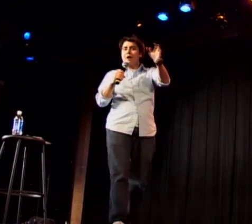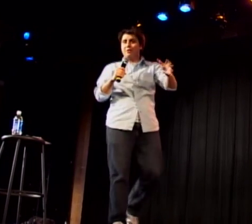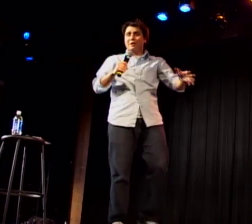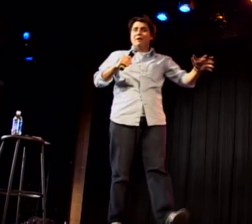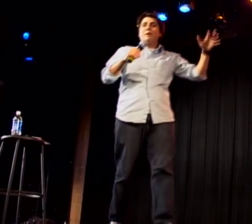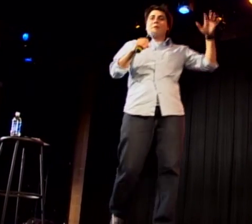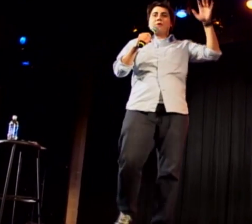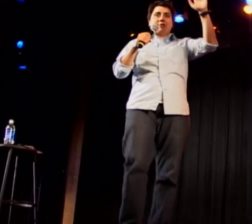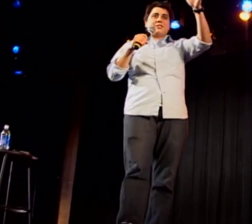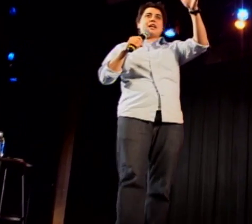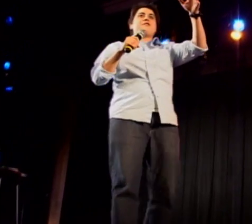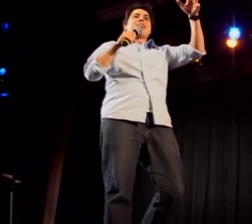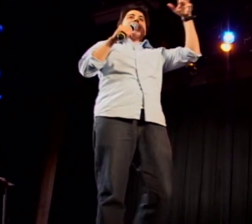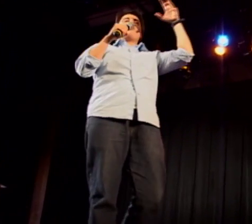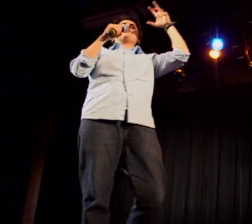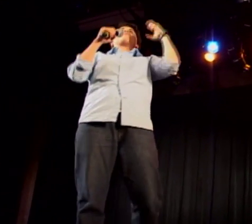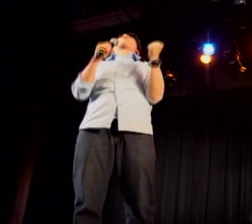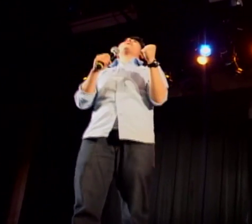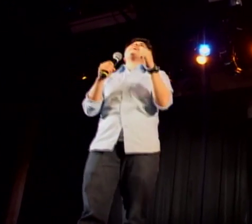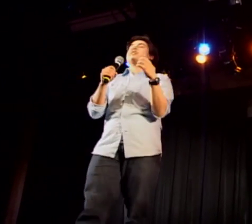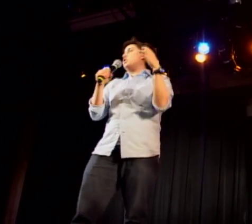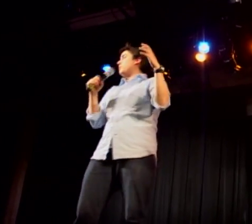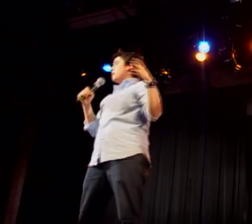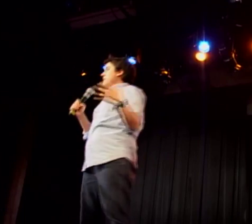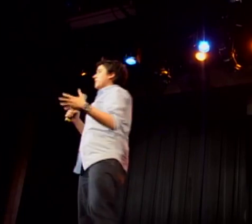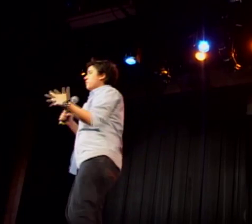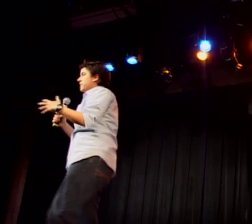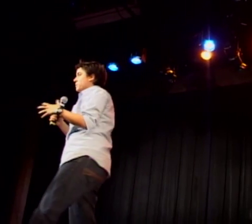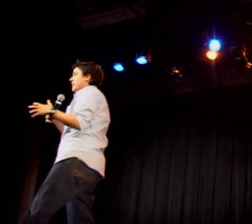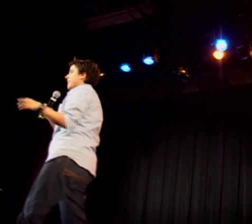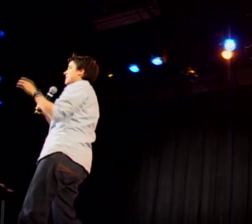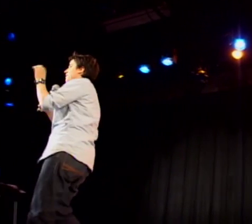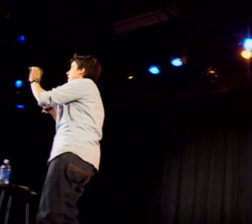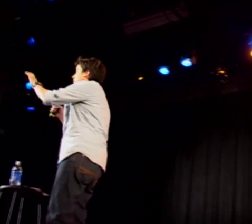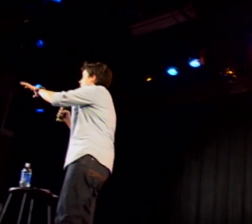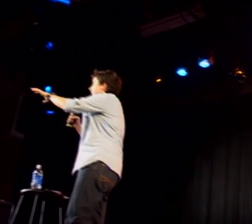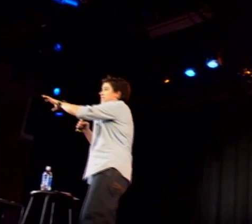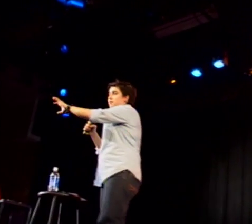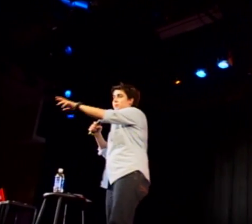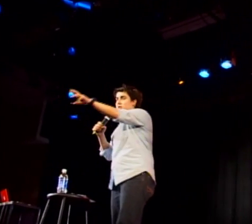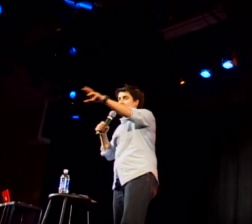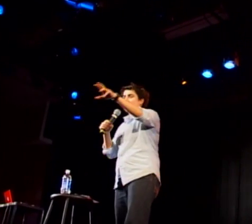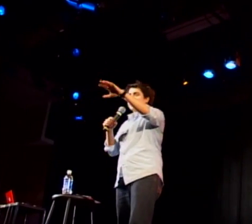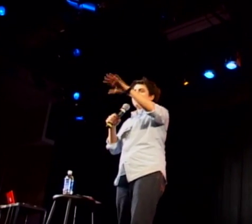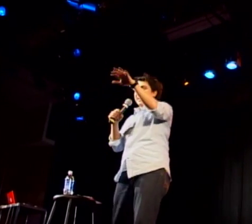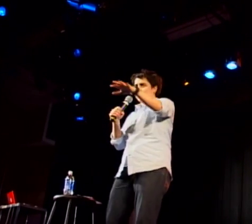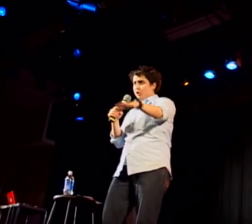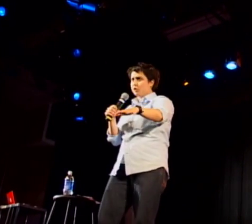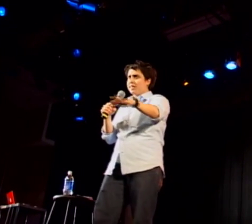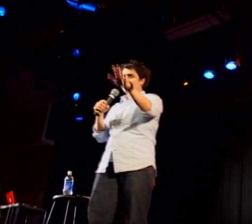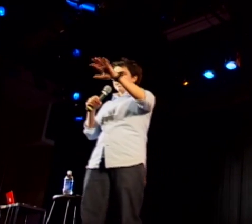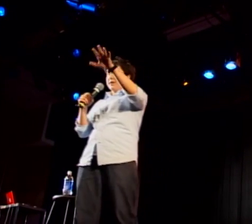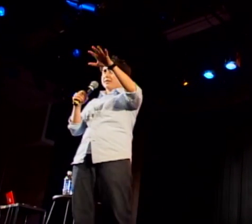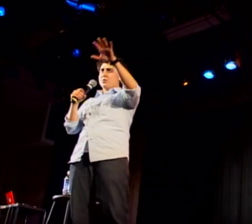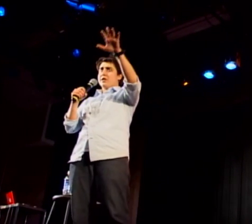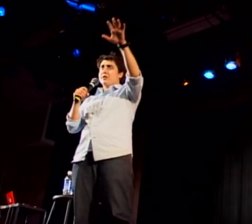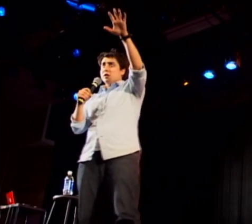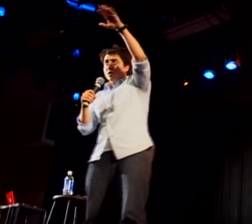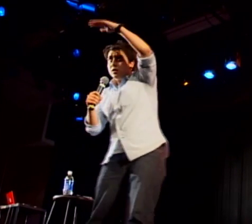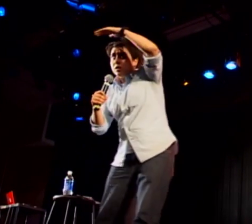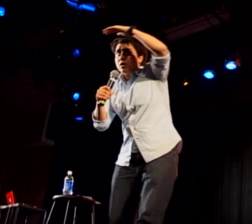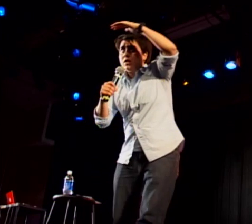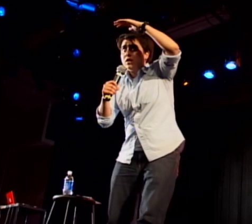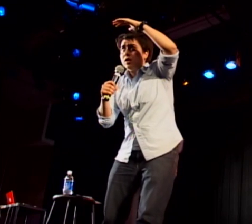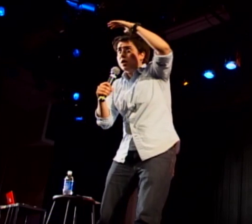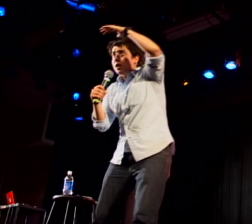All right, so my mother's deaf, and I always prayed that she would come in to give me the spankings. Have any of you guys ever been spanked, like, as children? Let's not make this